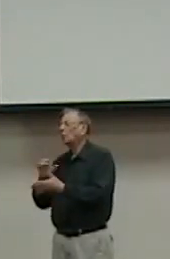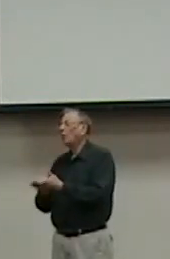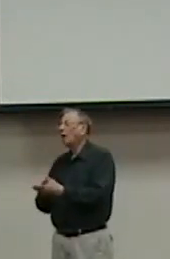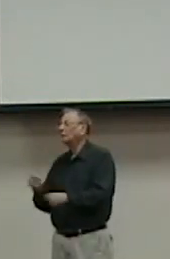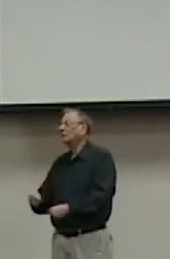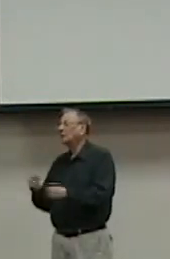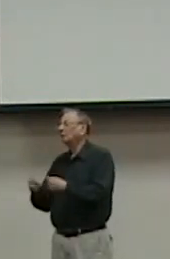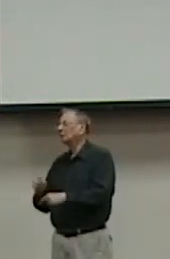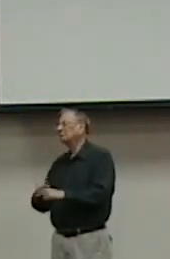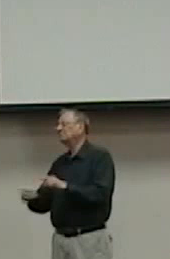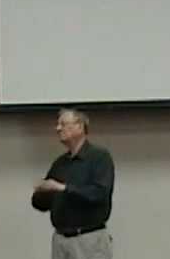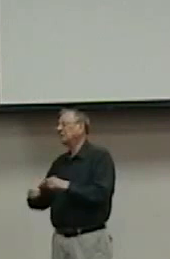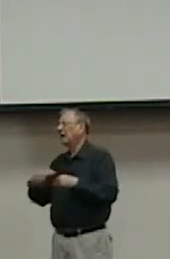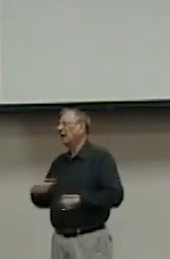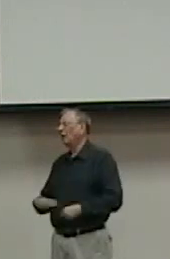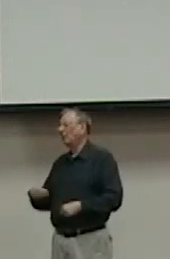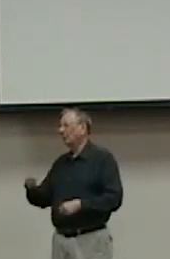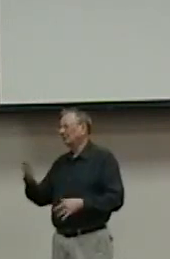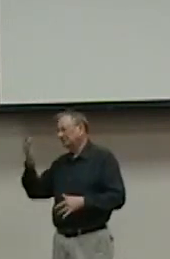just various health issues.